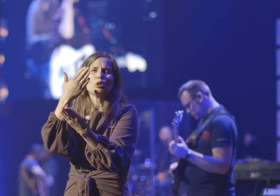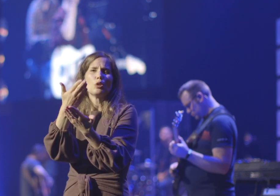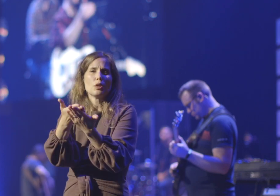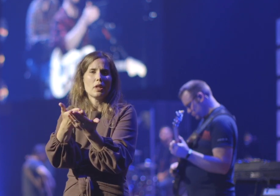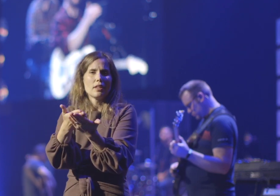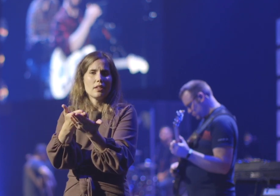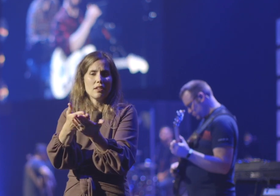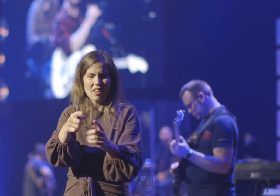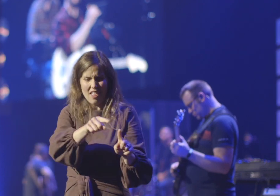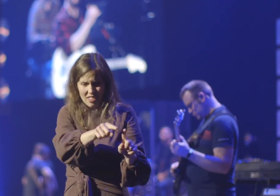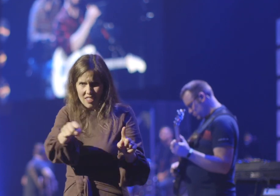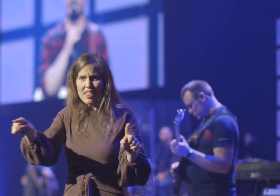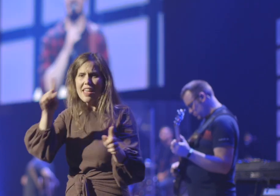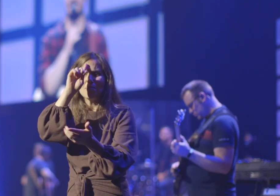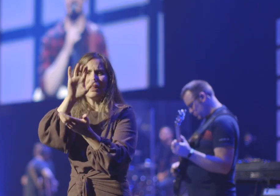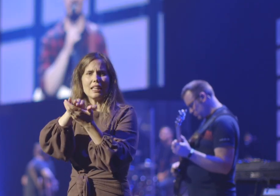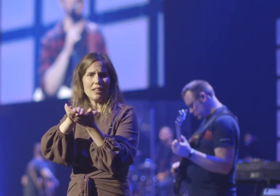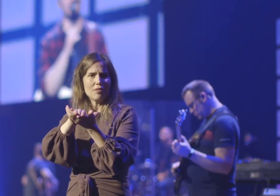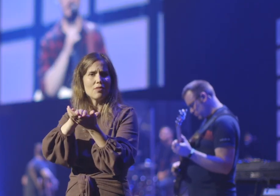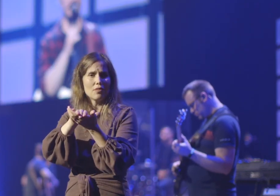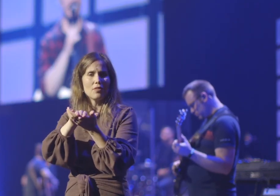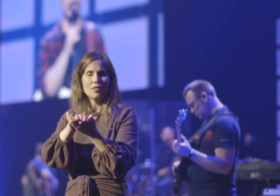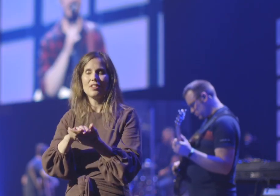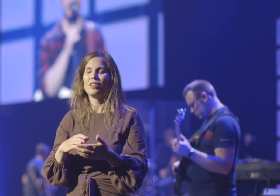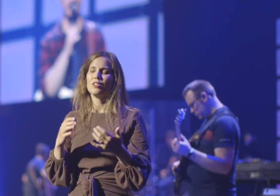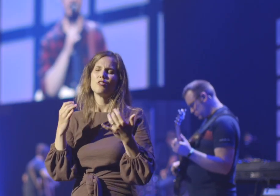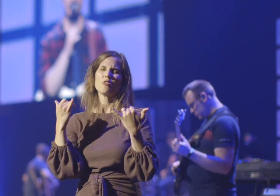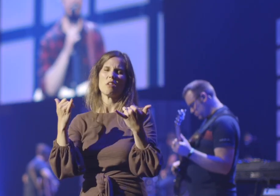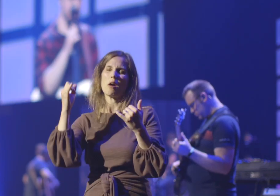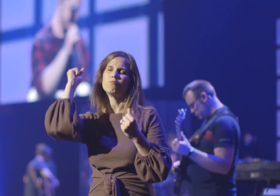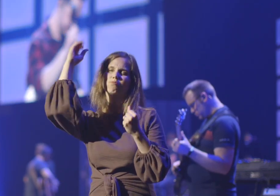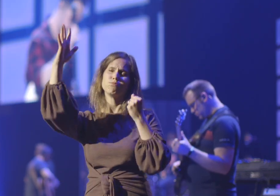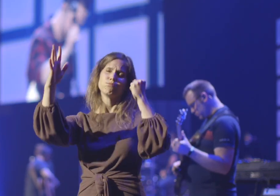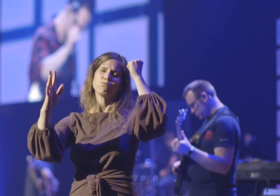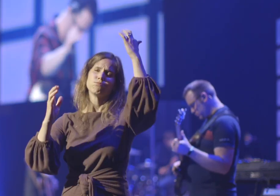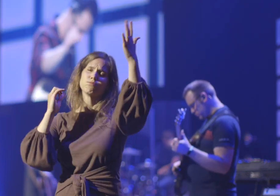they believe that. So let's sing about that today. Come on.